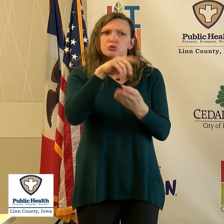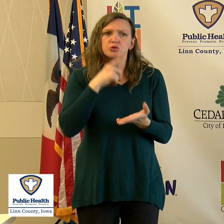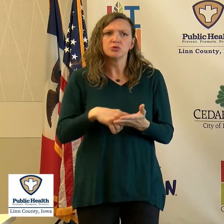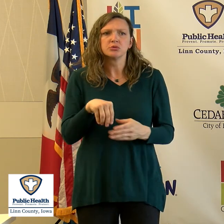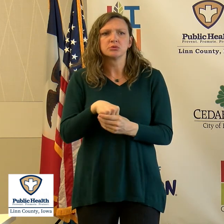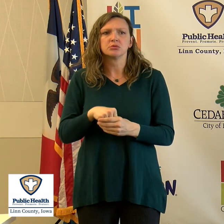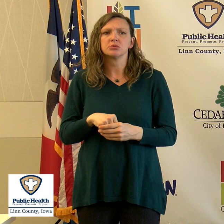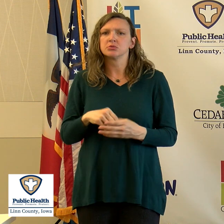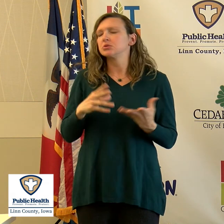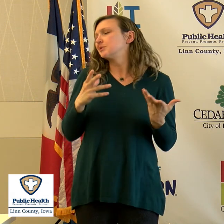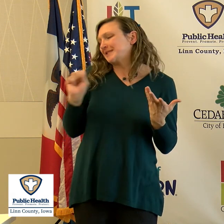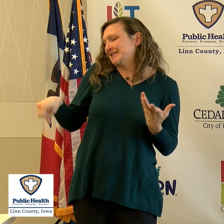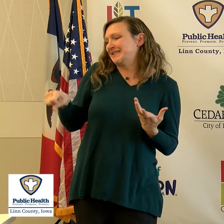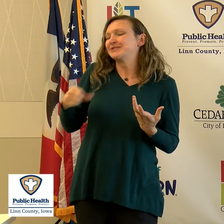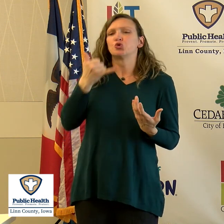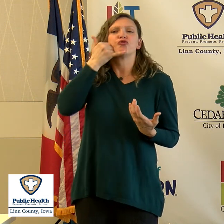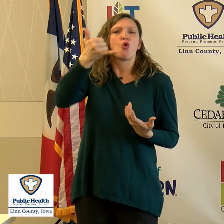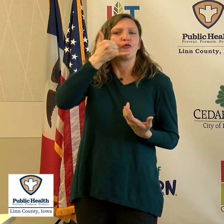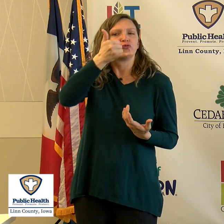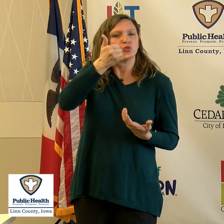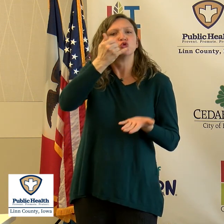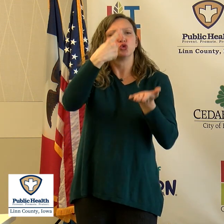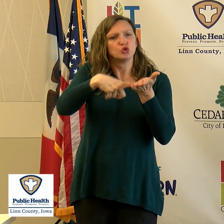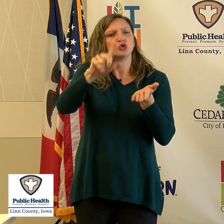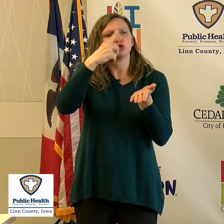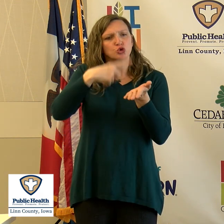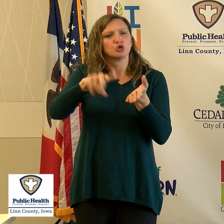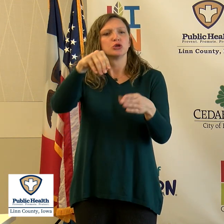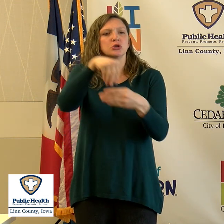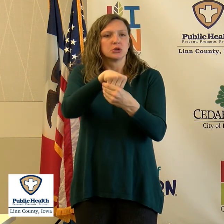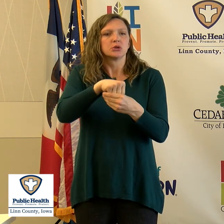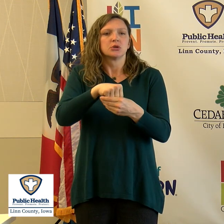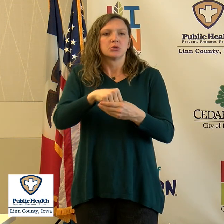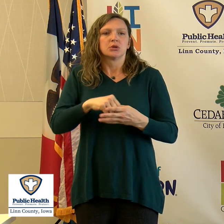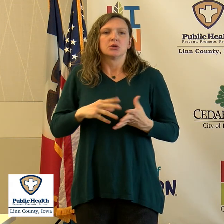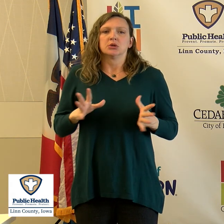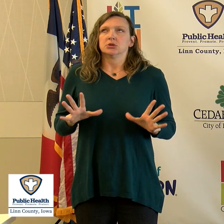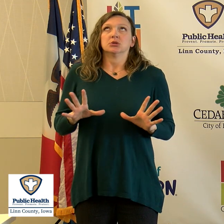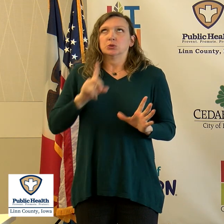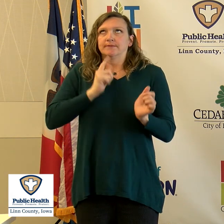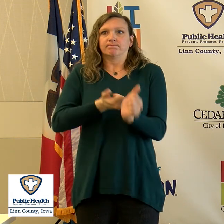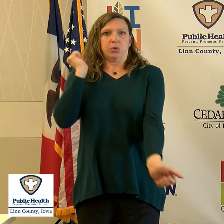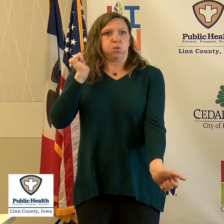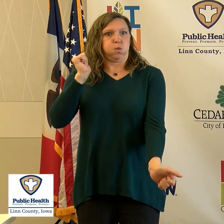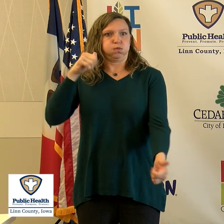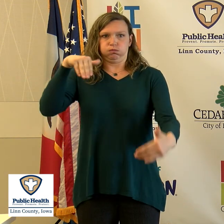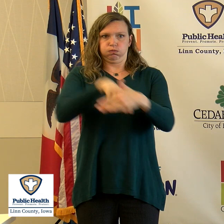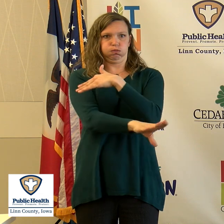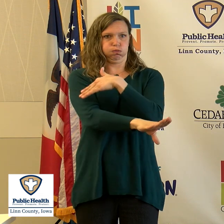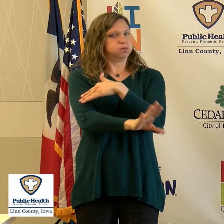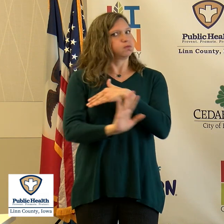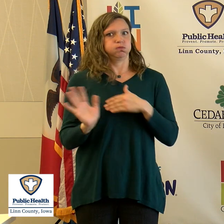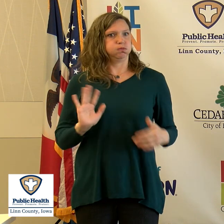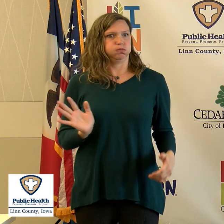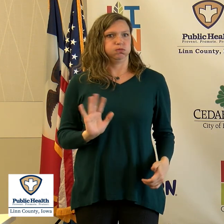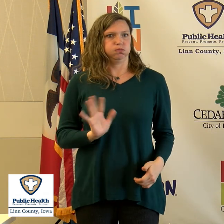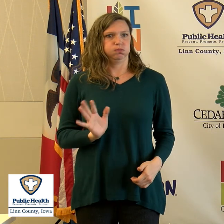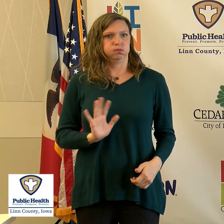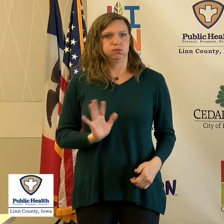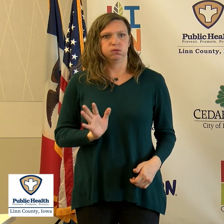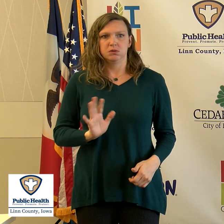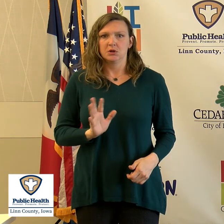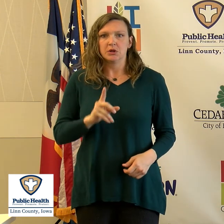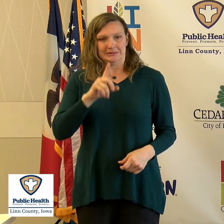phone. Again, we do not really want anyone besides the people that live there or work there to go into the facility.